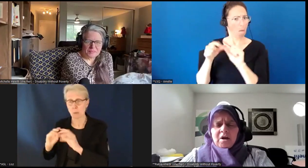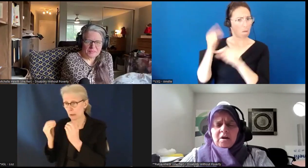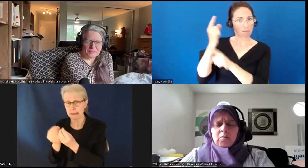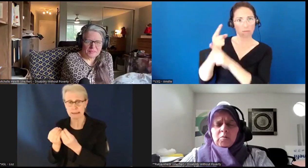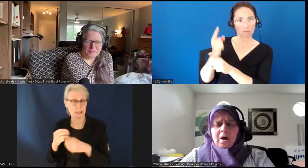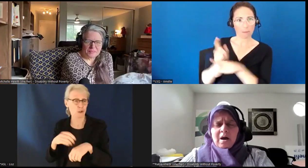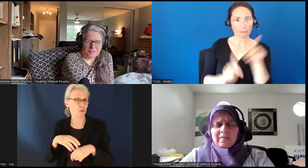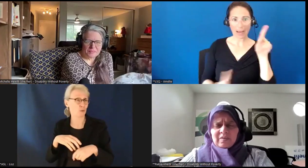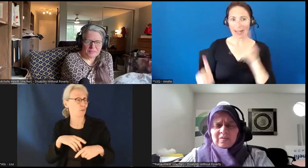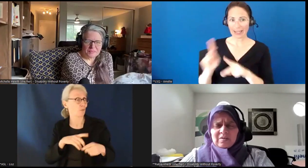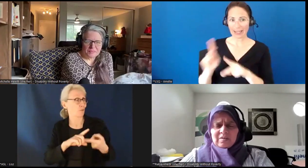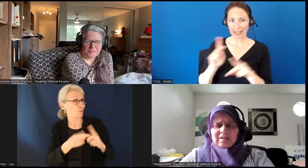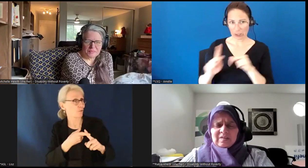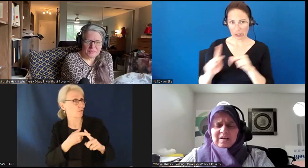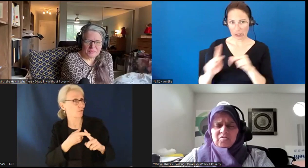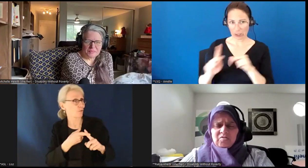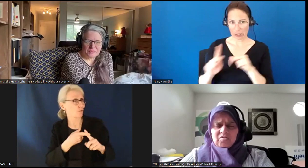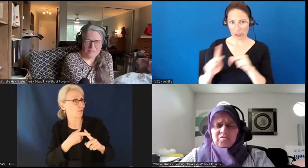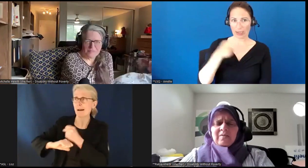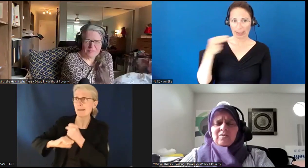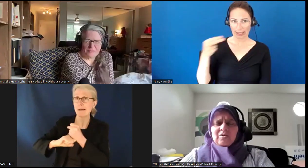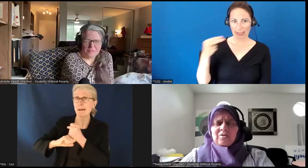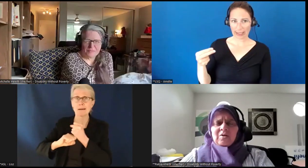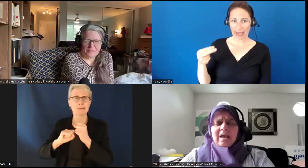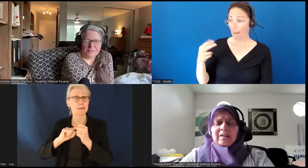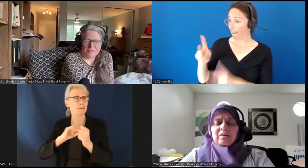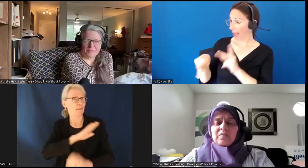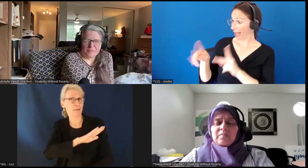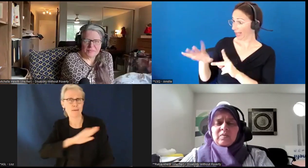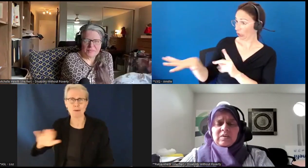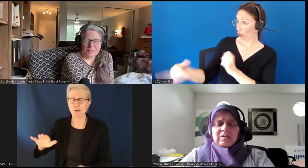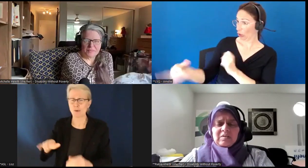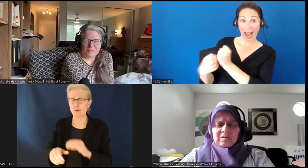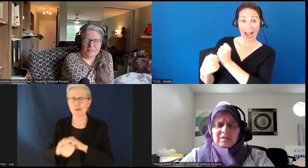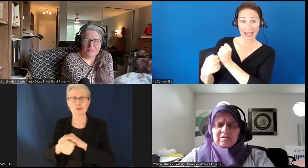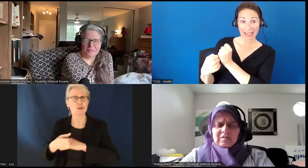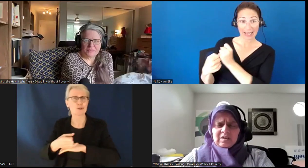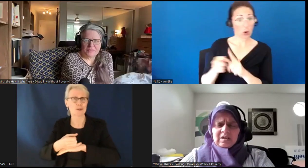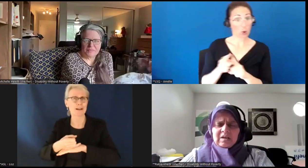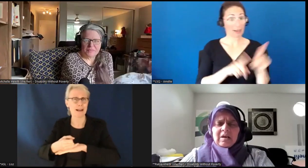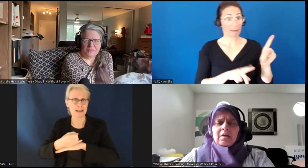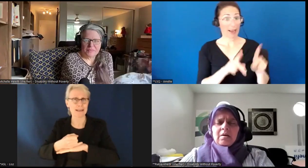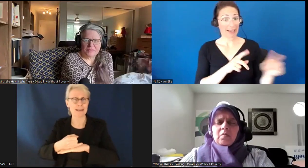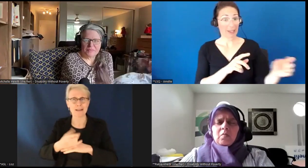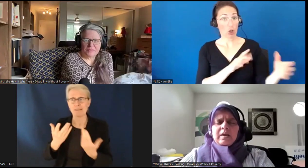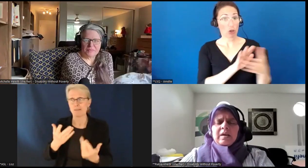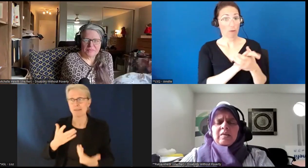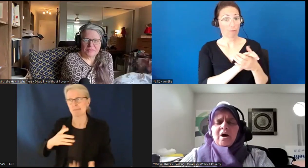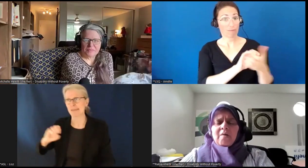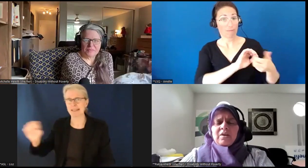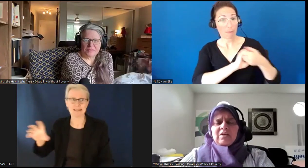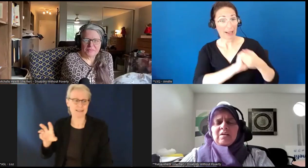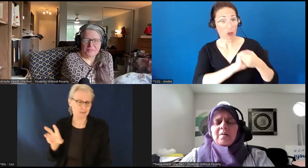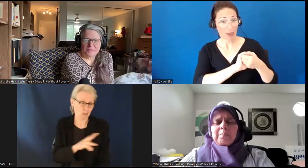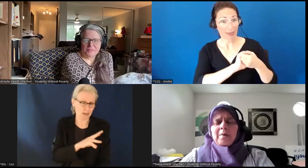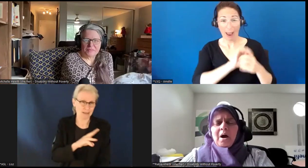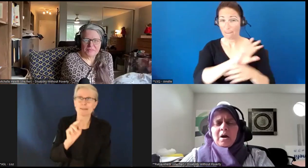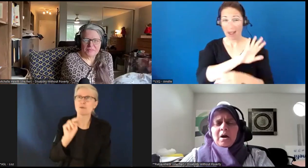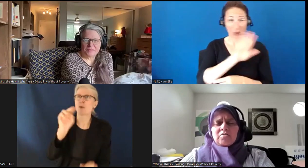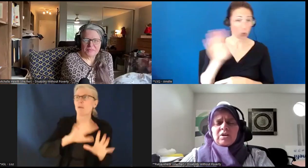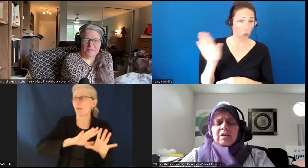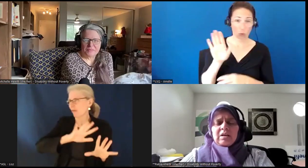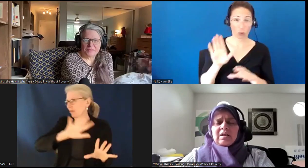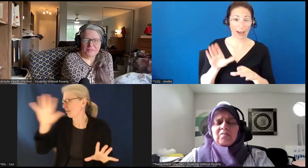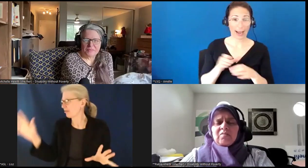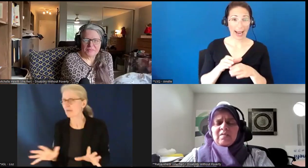supporters across this country, across Turtle Island from sea to sea to sea. We thought we did our